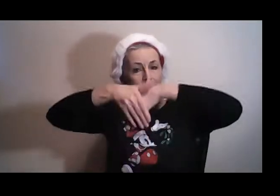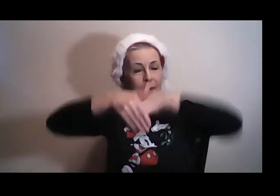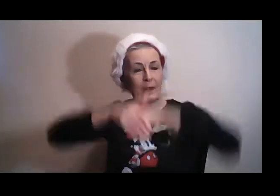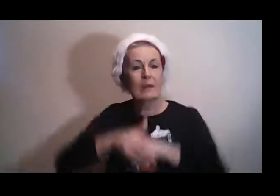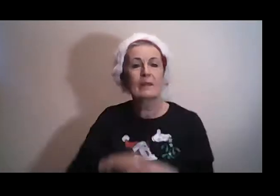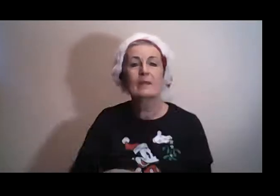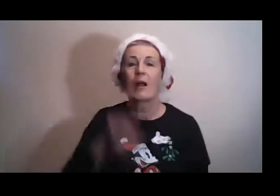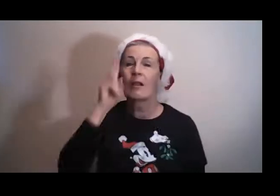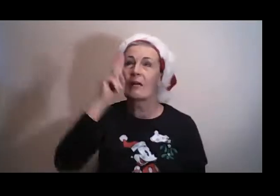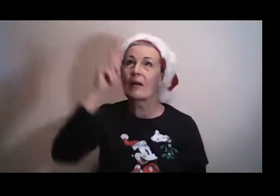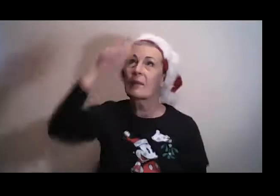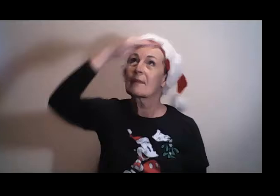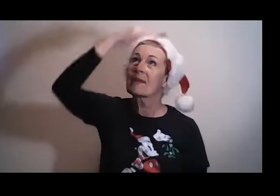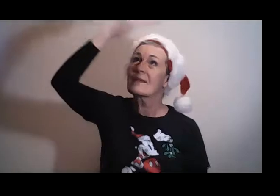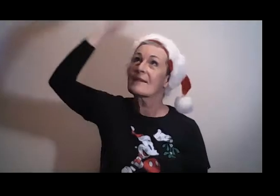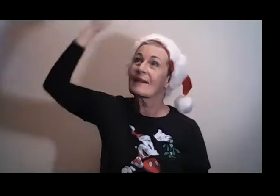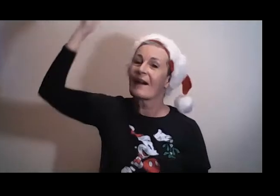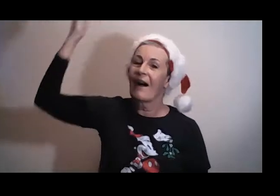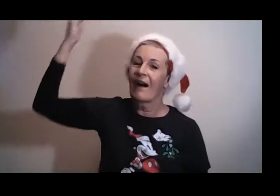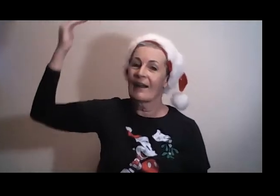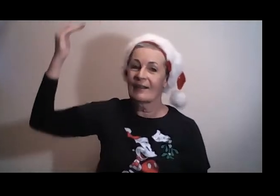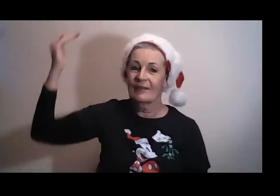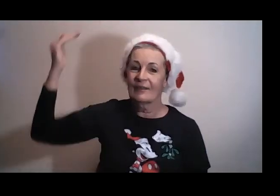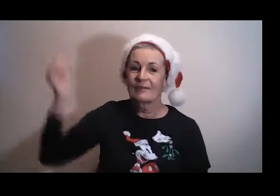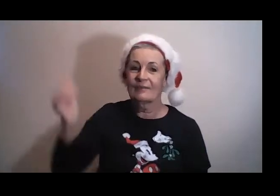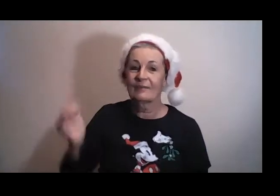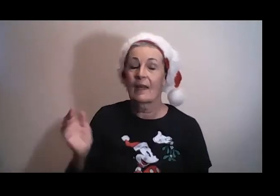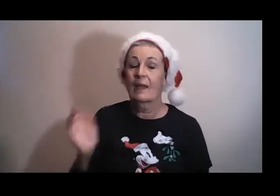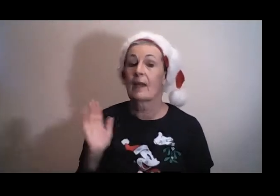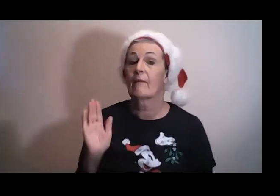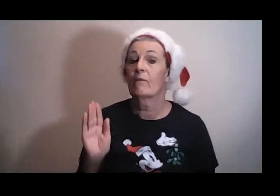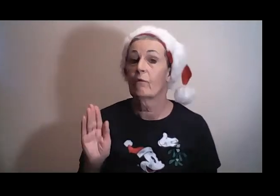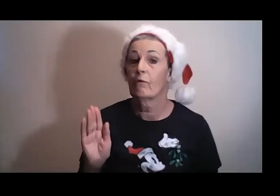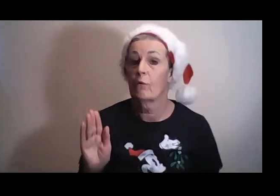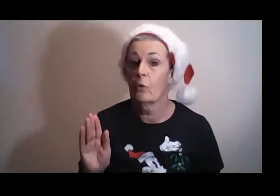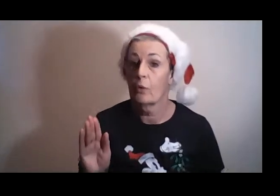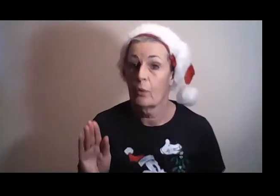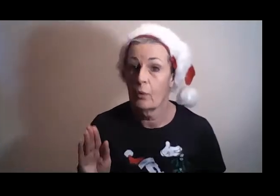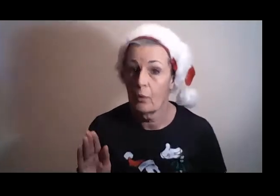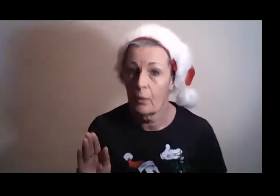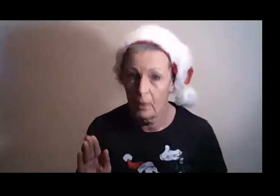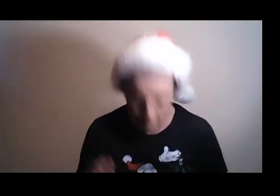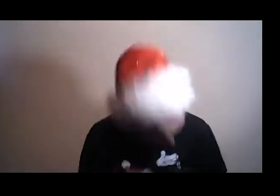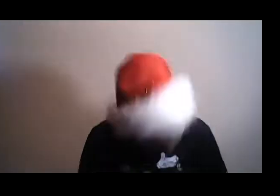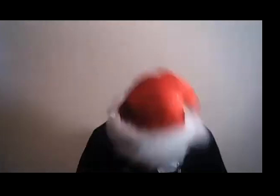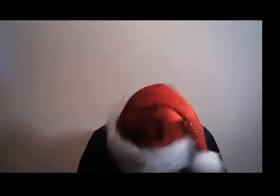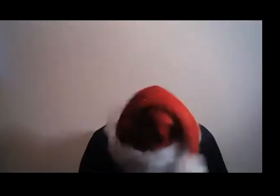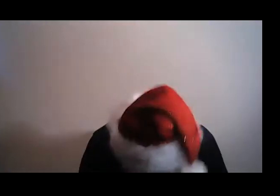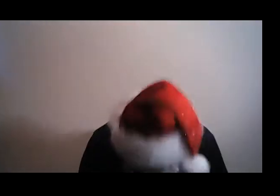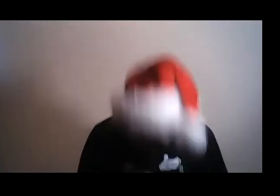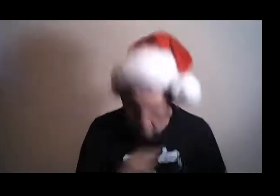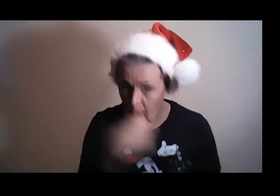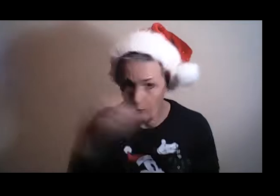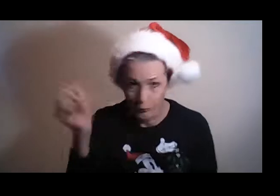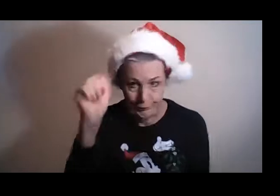your arms, and lean forward in that one unit, which I was explaining earlier on, and do